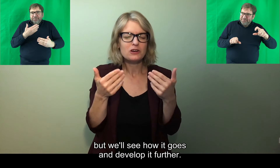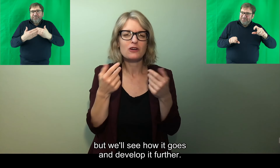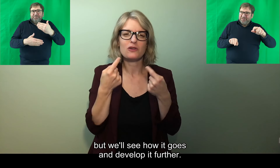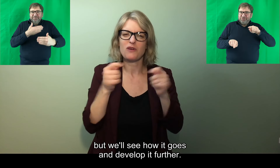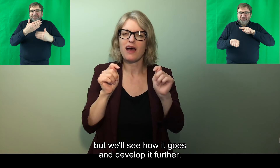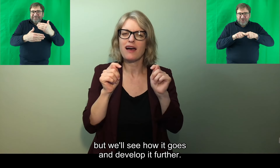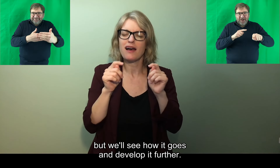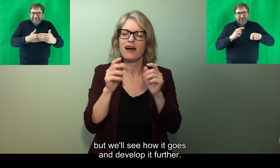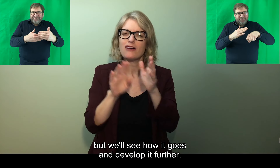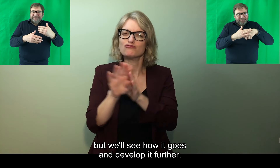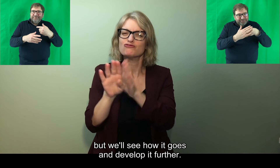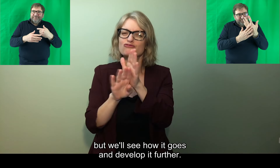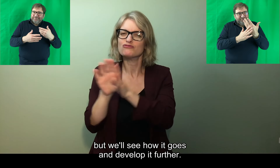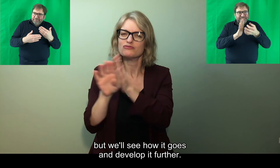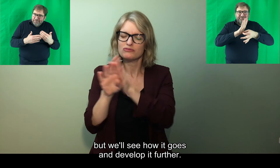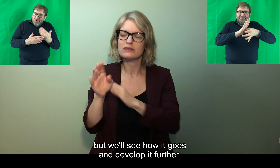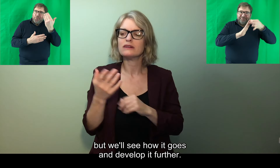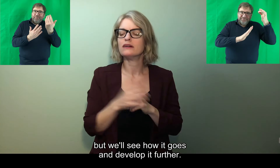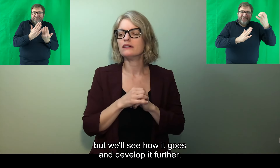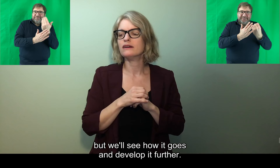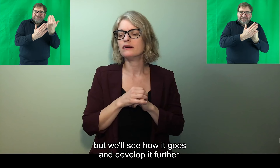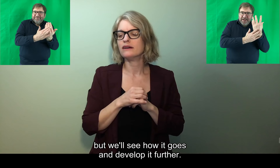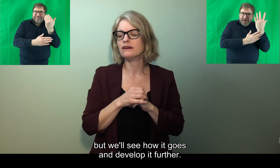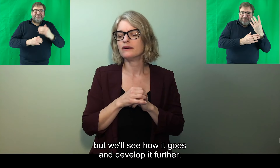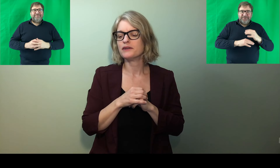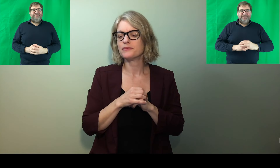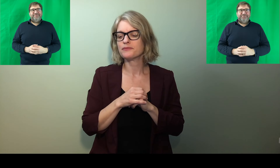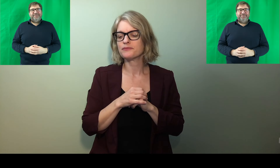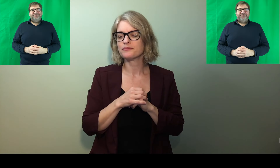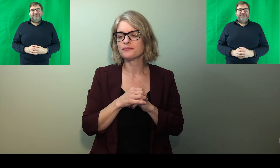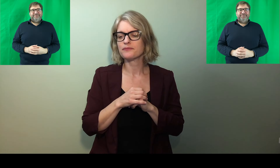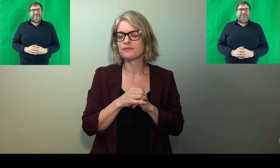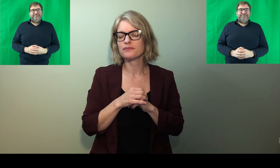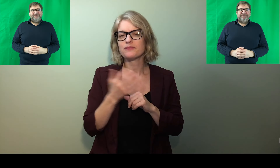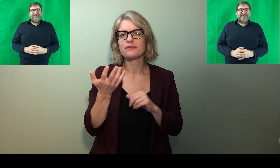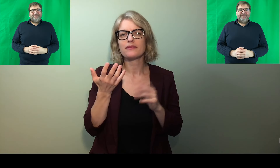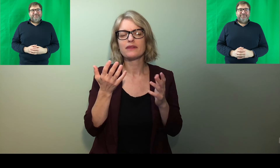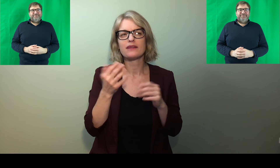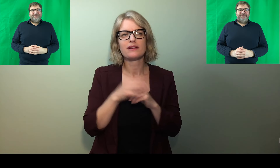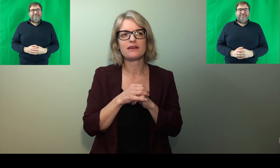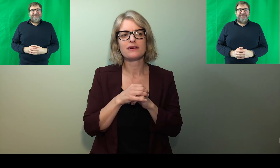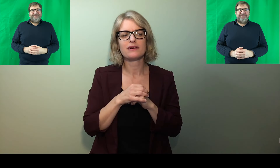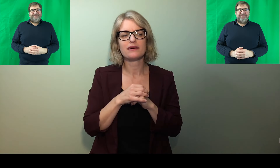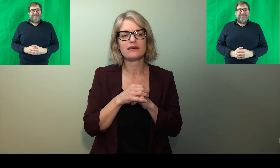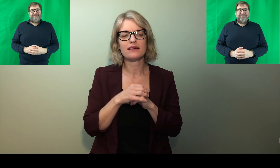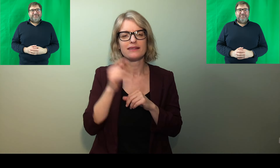limitations, but we'll see how it goes and develop it further.